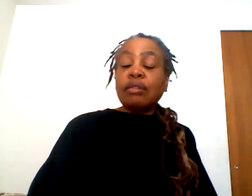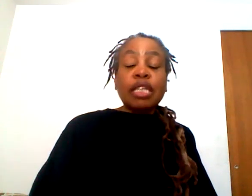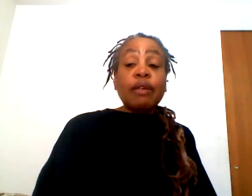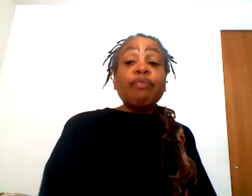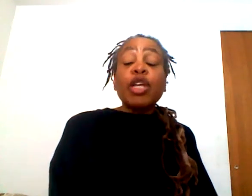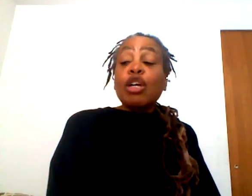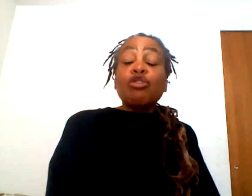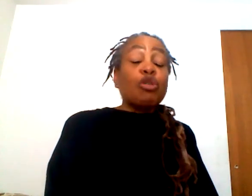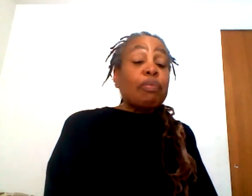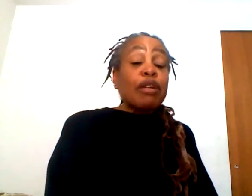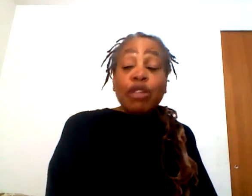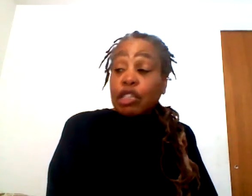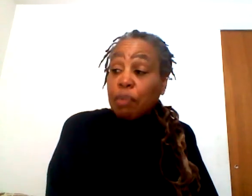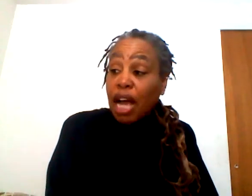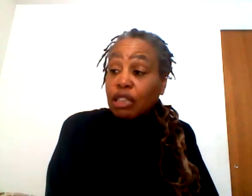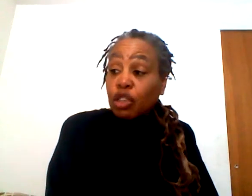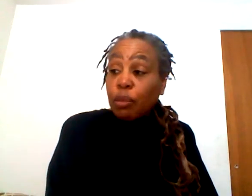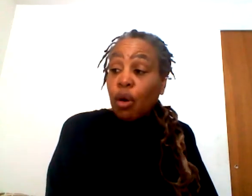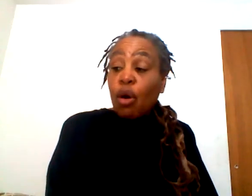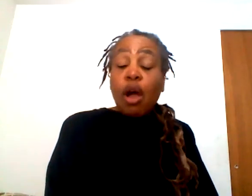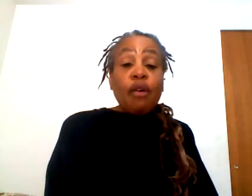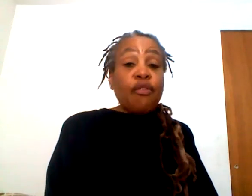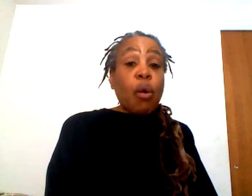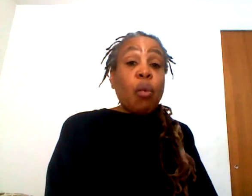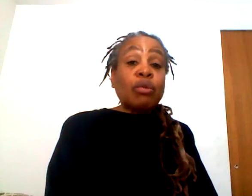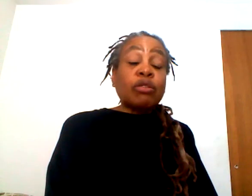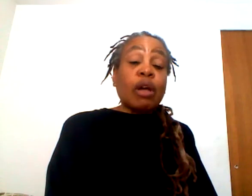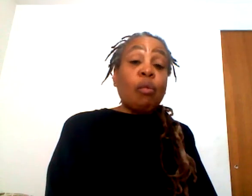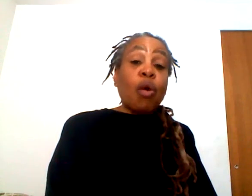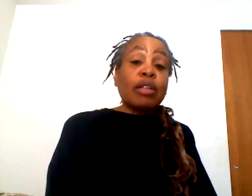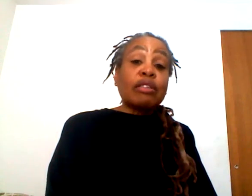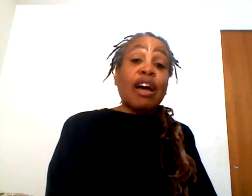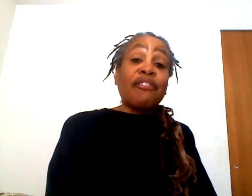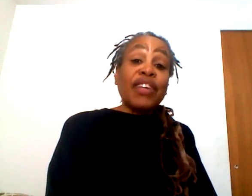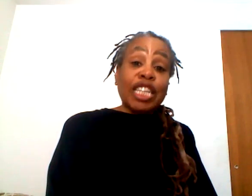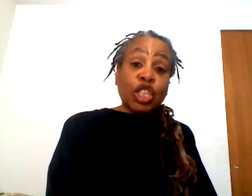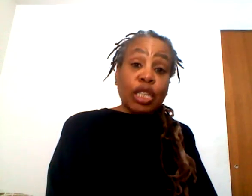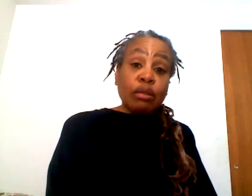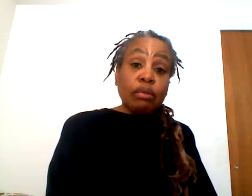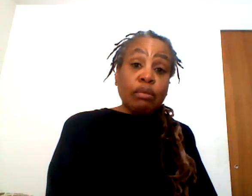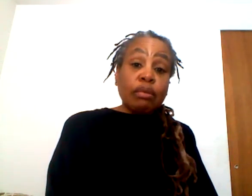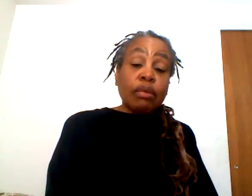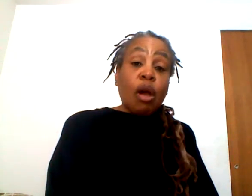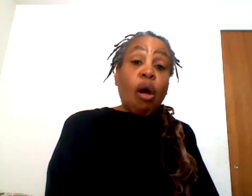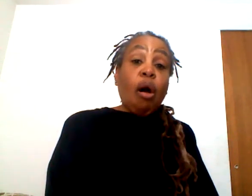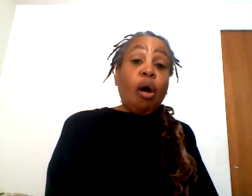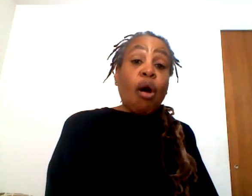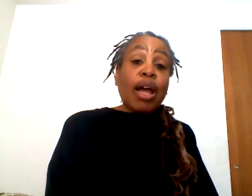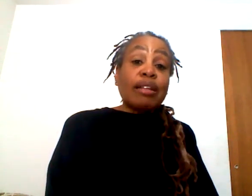here. To be responsible for someone's affliction or